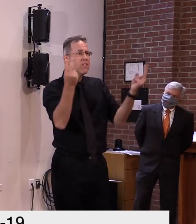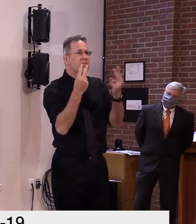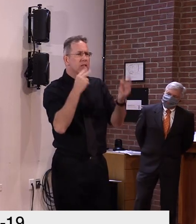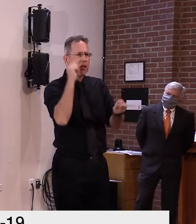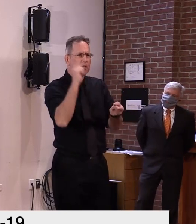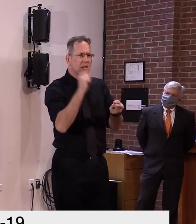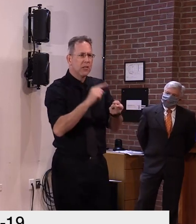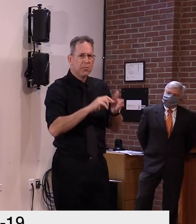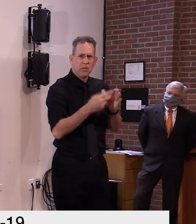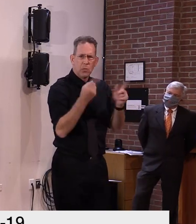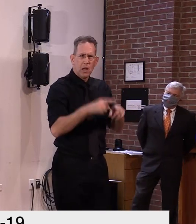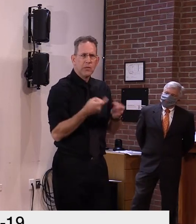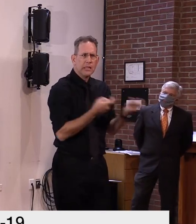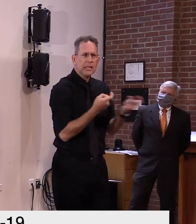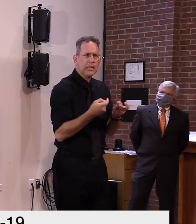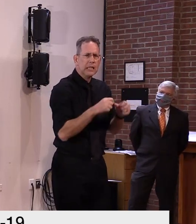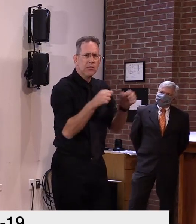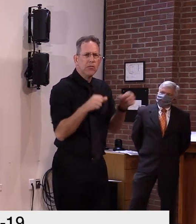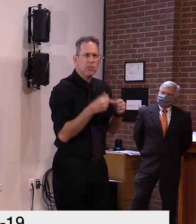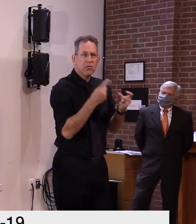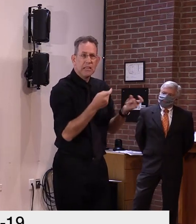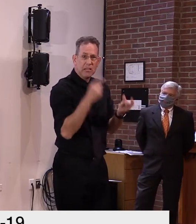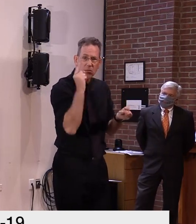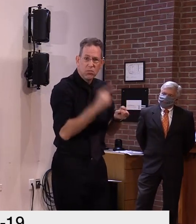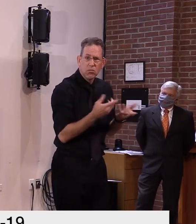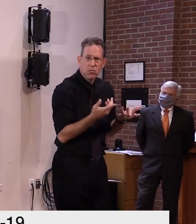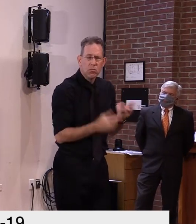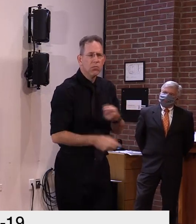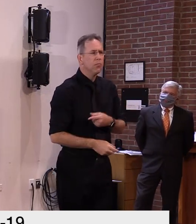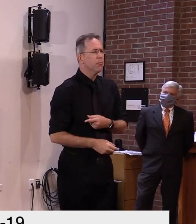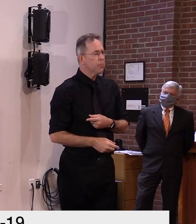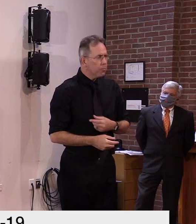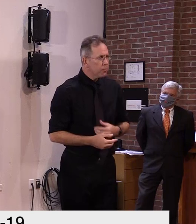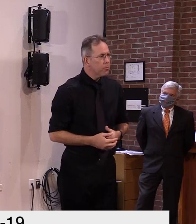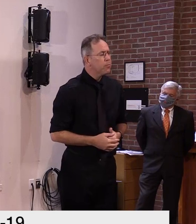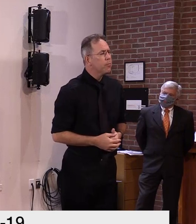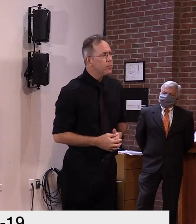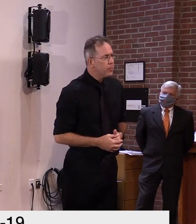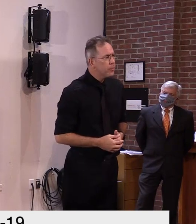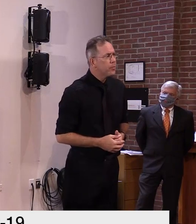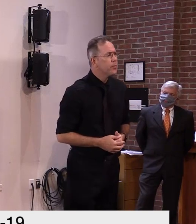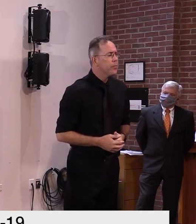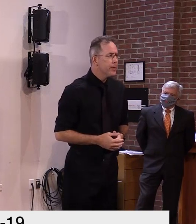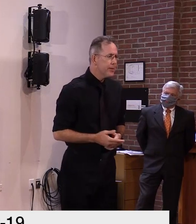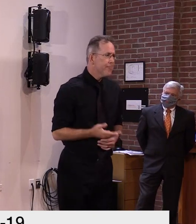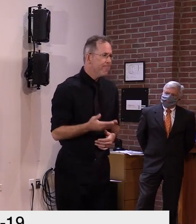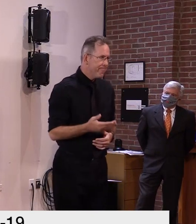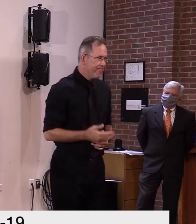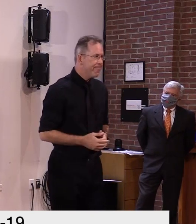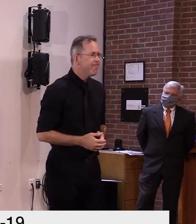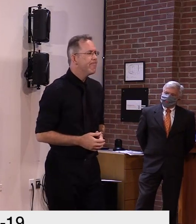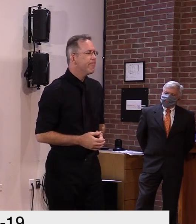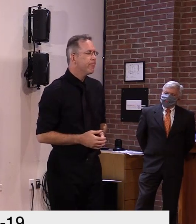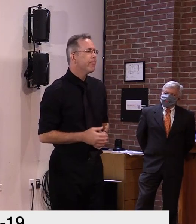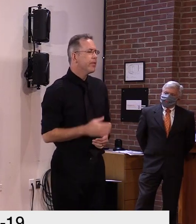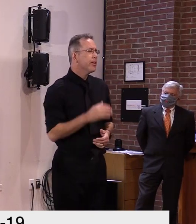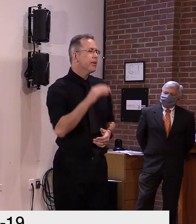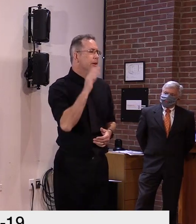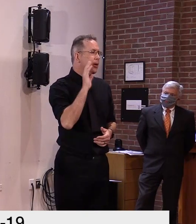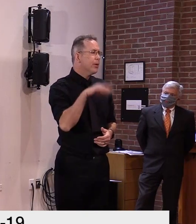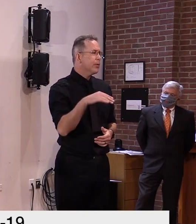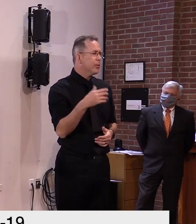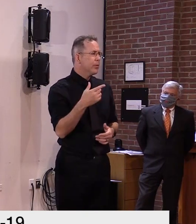if this wave that's coming at us from into the Northeast with a higher number of